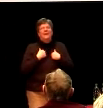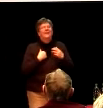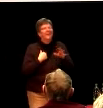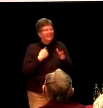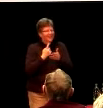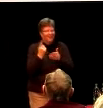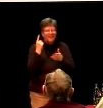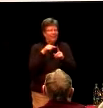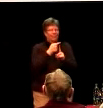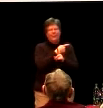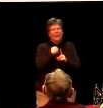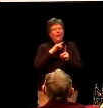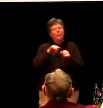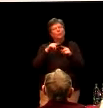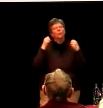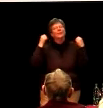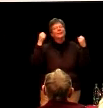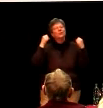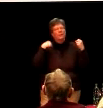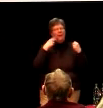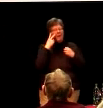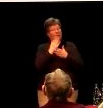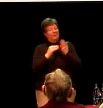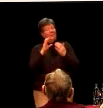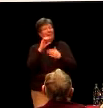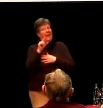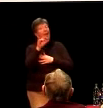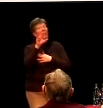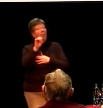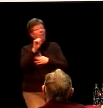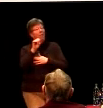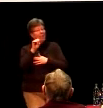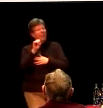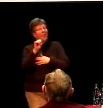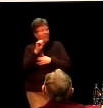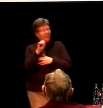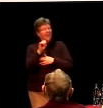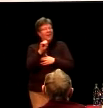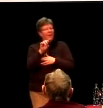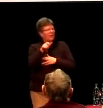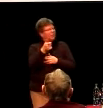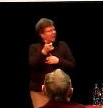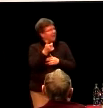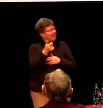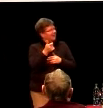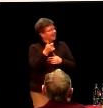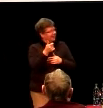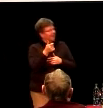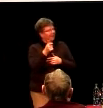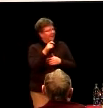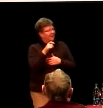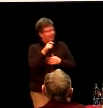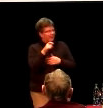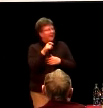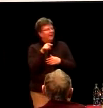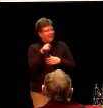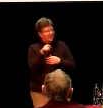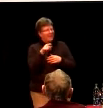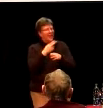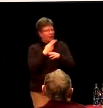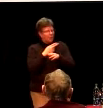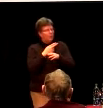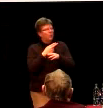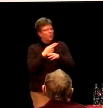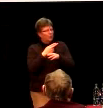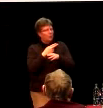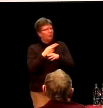other week, and I saw that some of the cable television stations are now starting to have these streamlines on their forecasts because they can animate them and move.